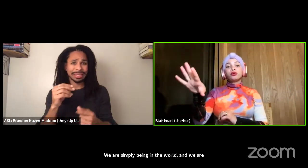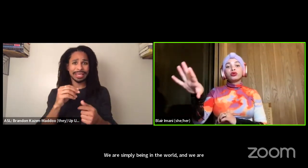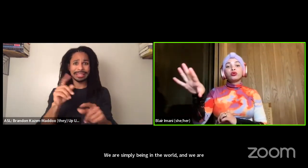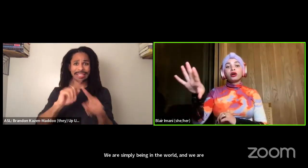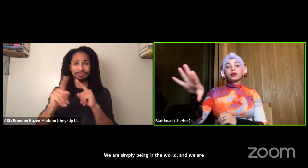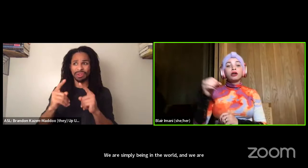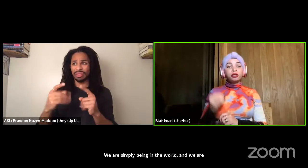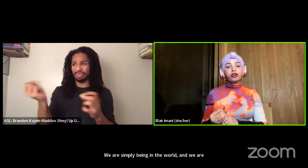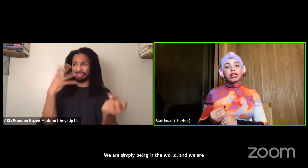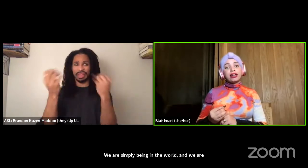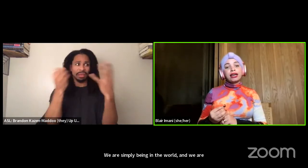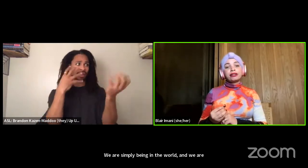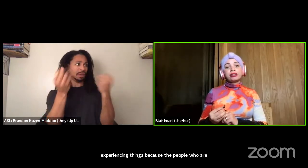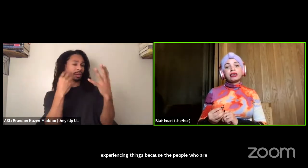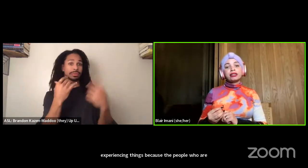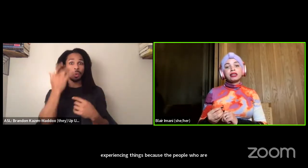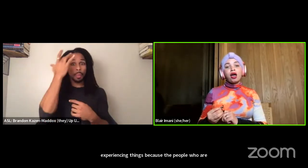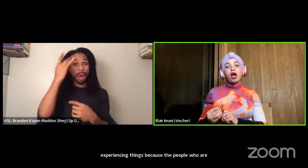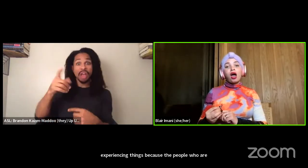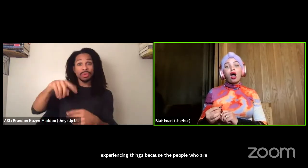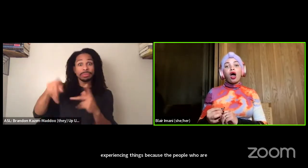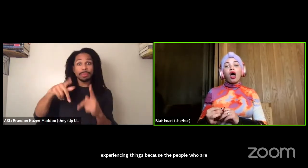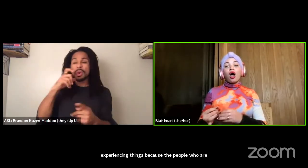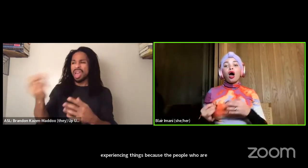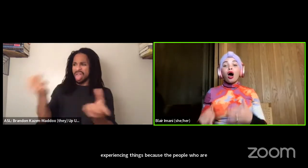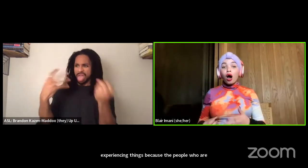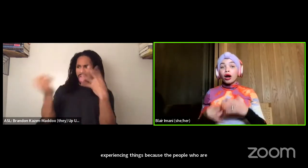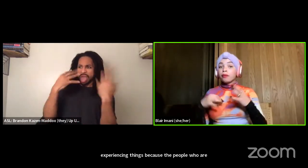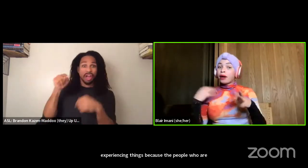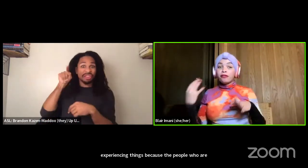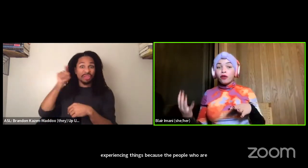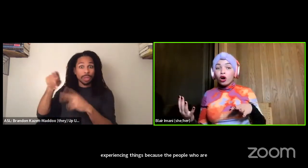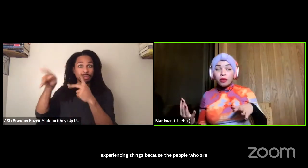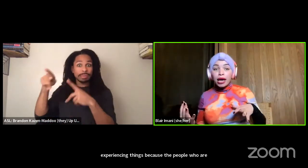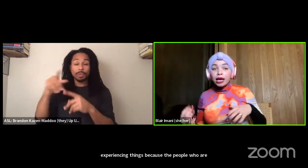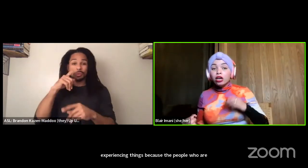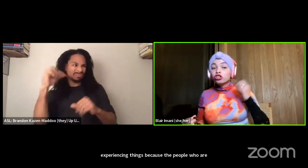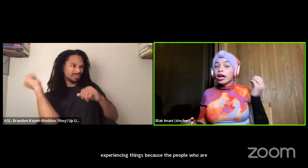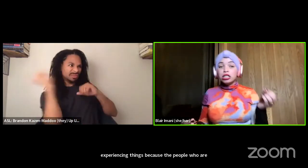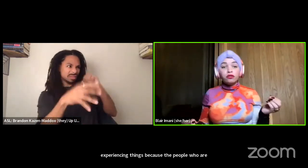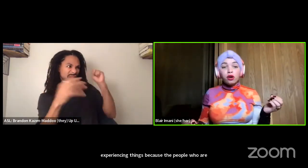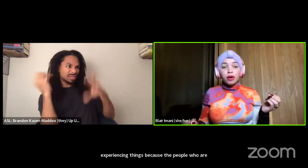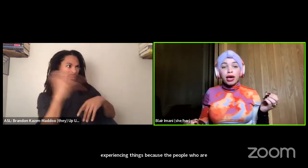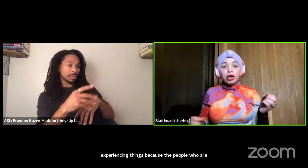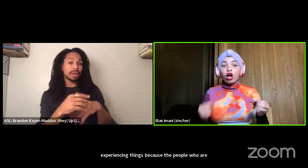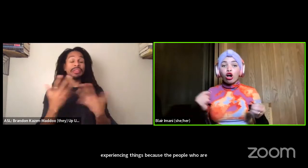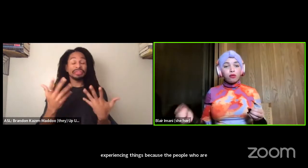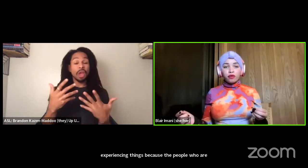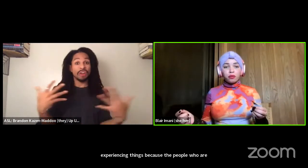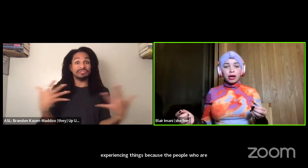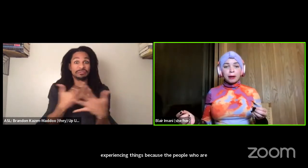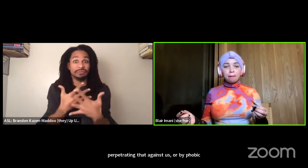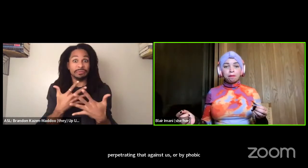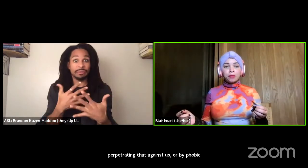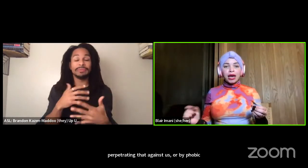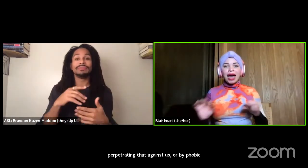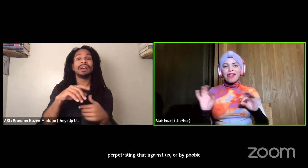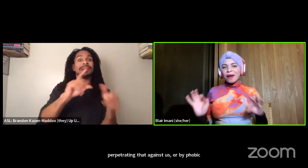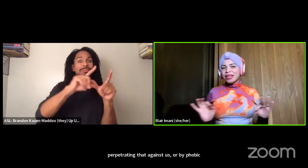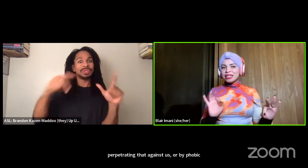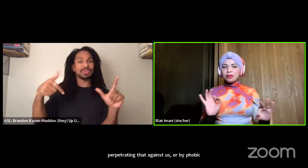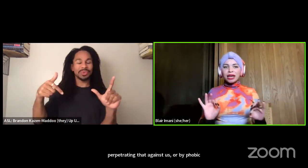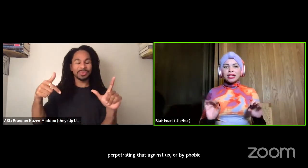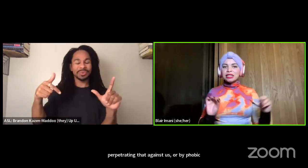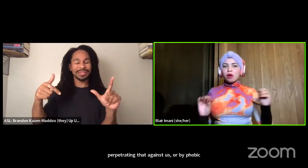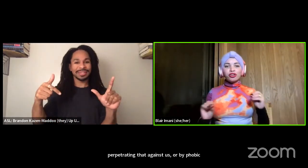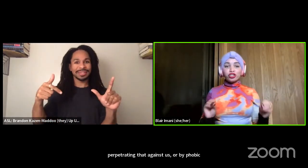the people who are perpetrating that against us are biphobic, transphobic, homophobic.